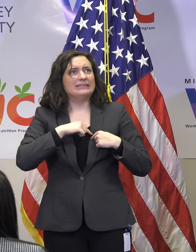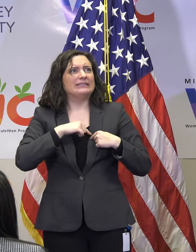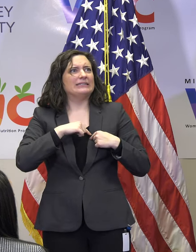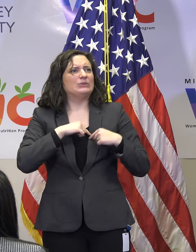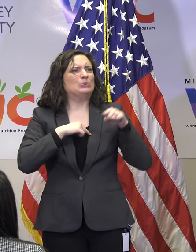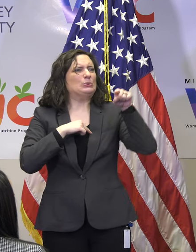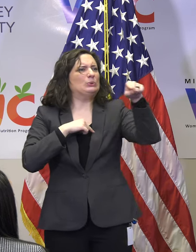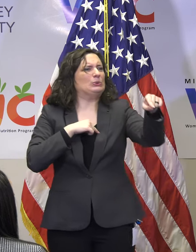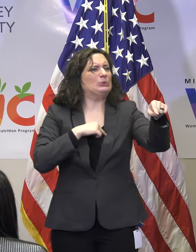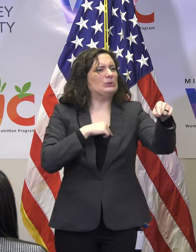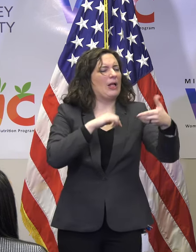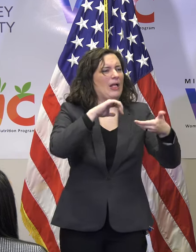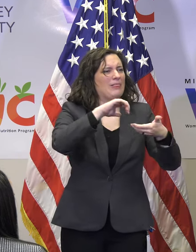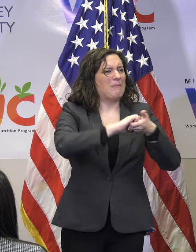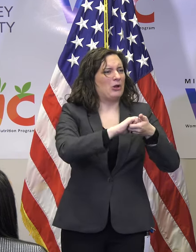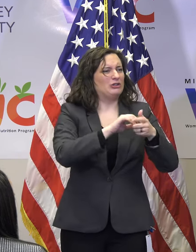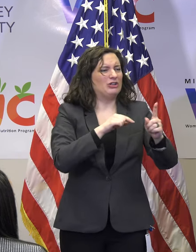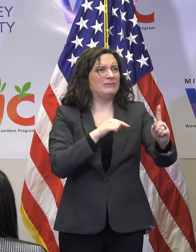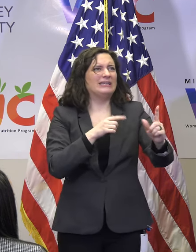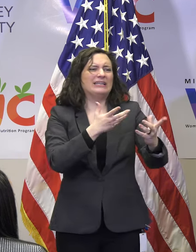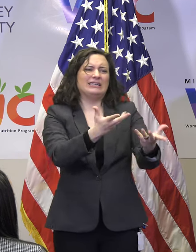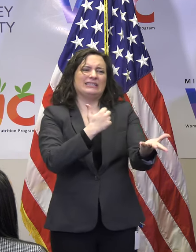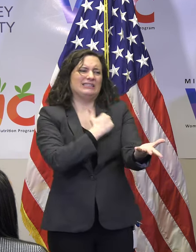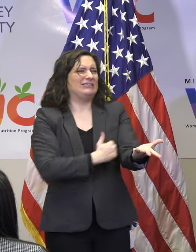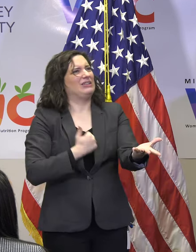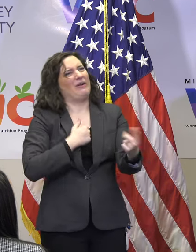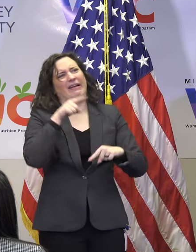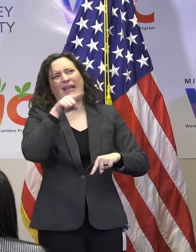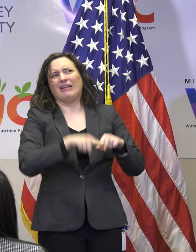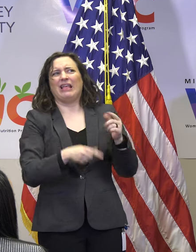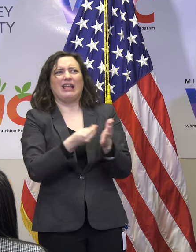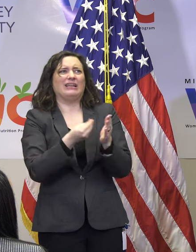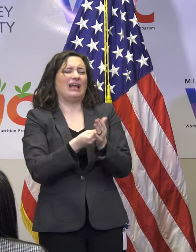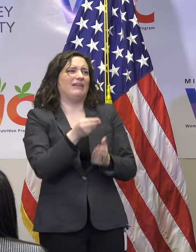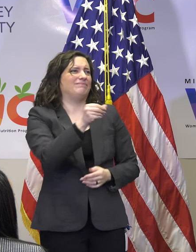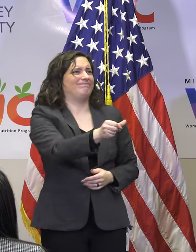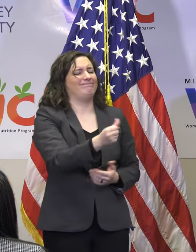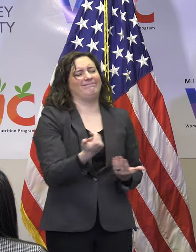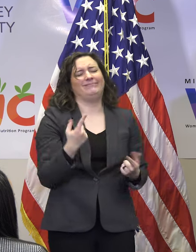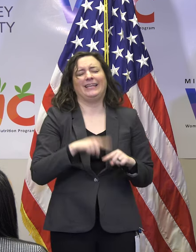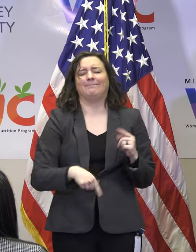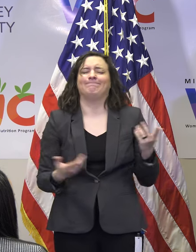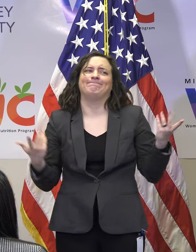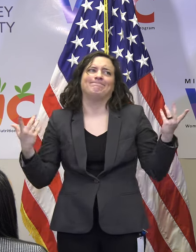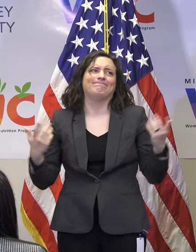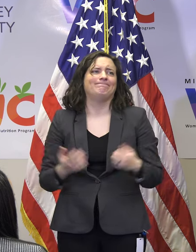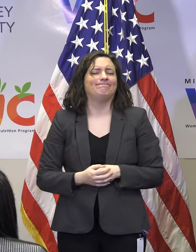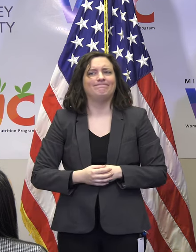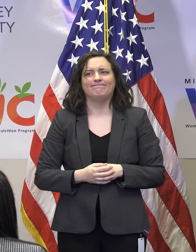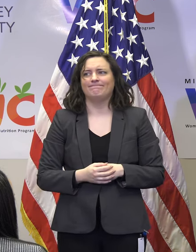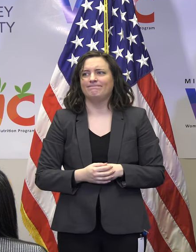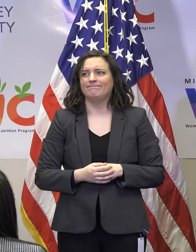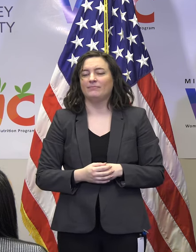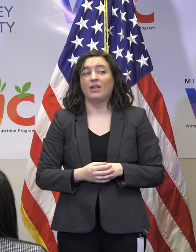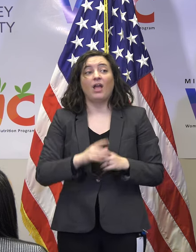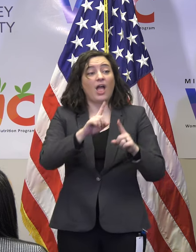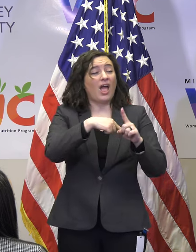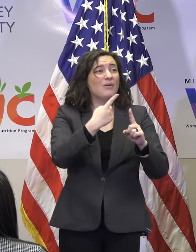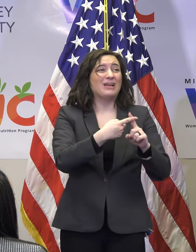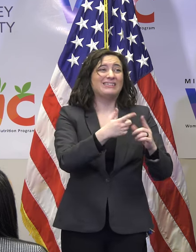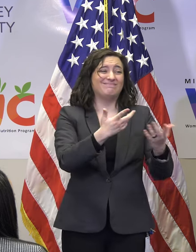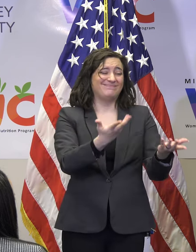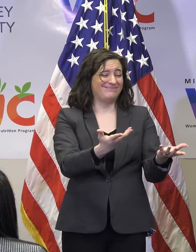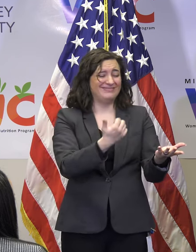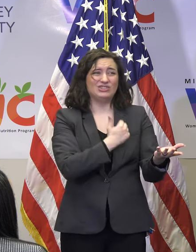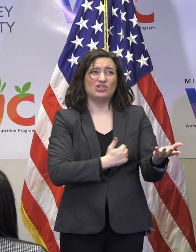core mission may be the first things to go when you have to reduce budgets. And when you sever those partnerships, you sever